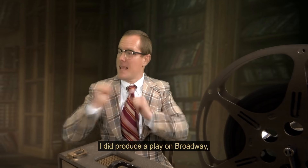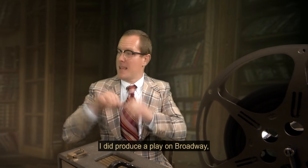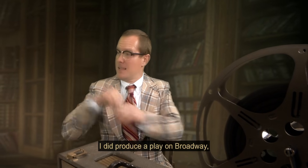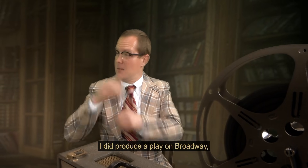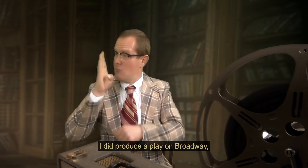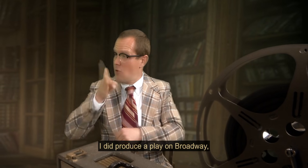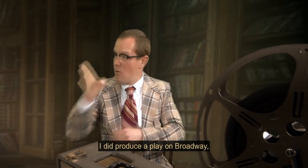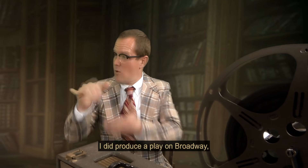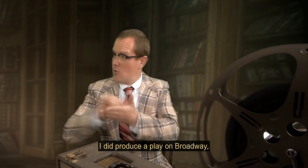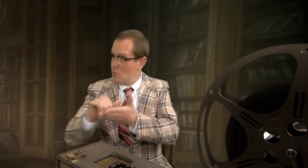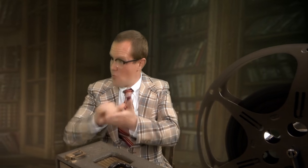play on Broadway,